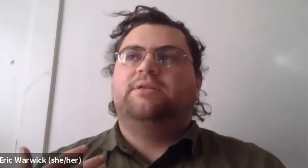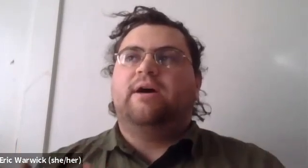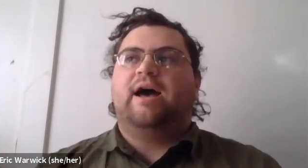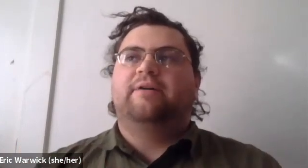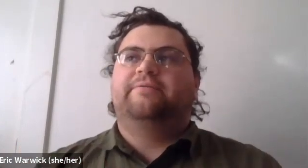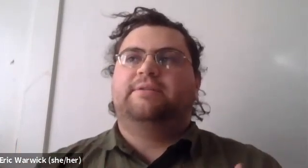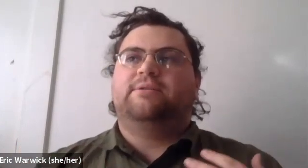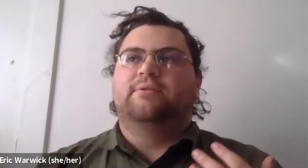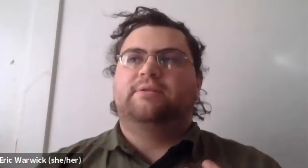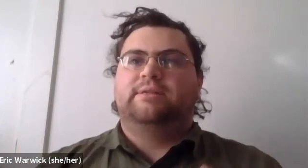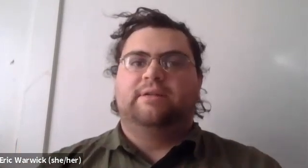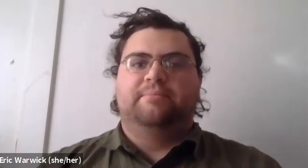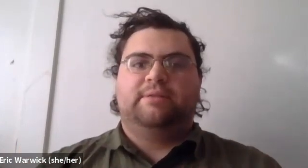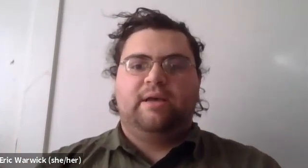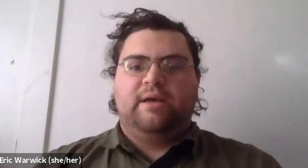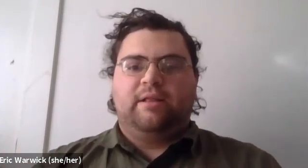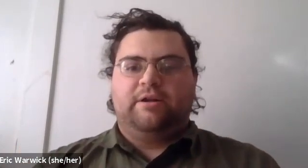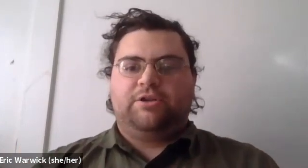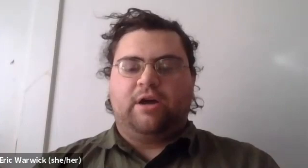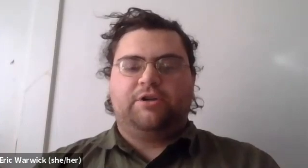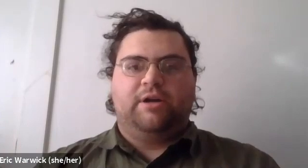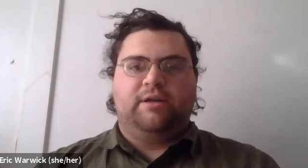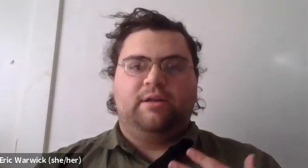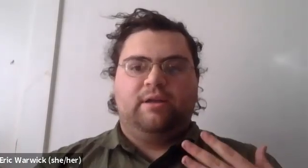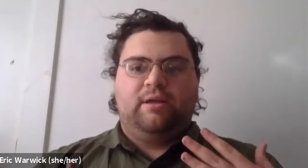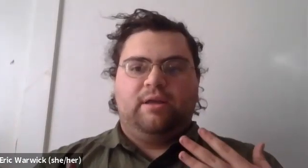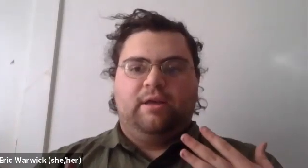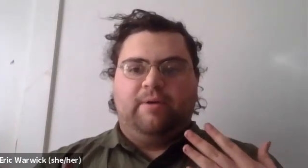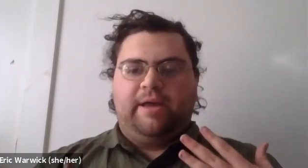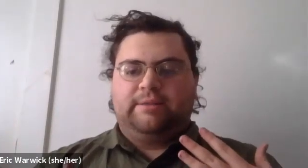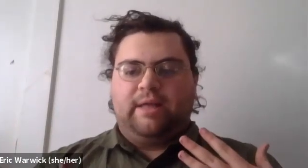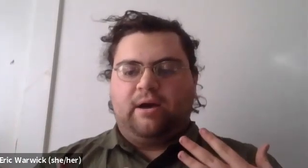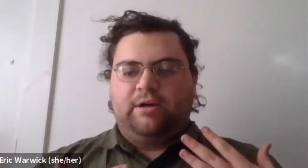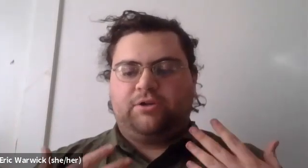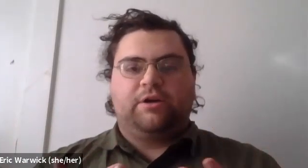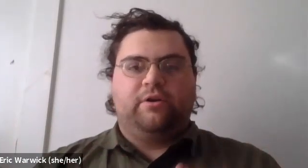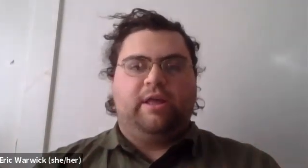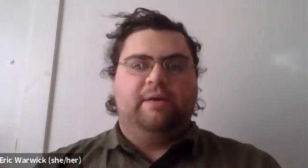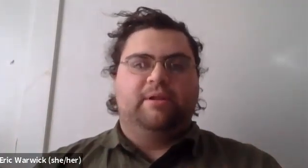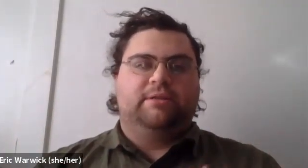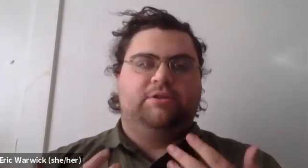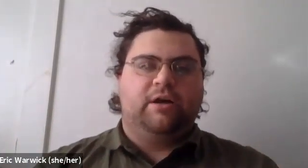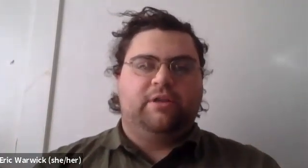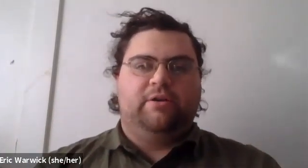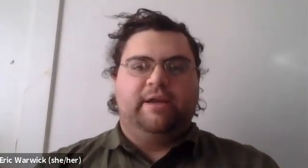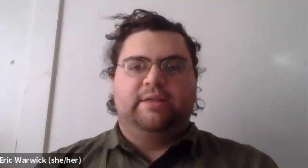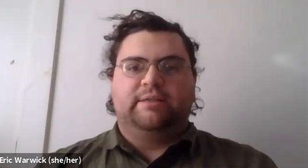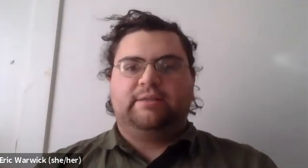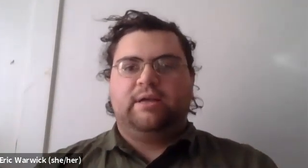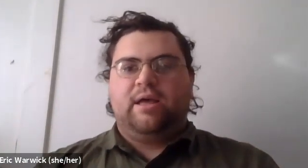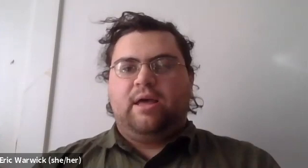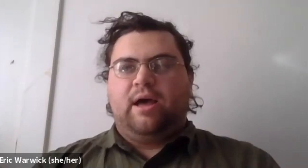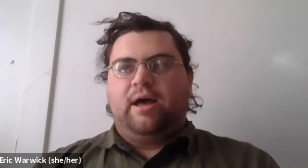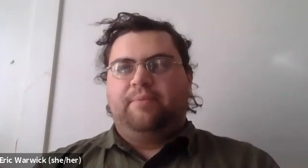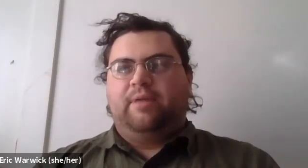We also have school systems that are structured in ways that are structurally ableist and structurally